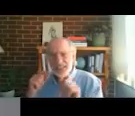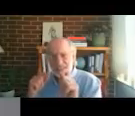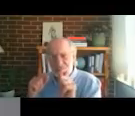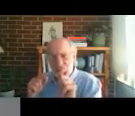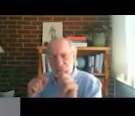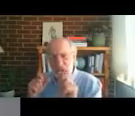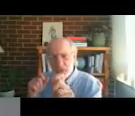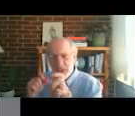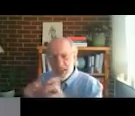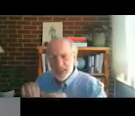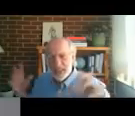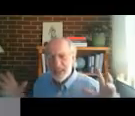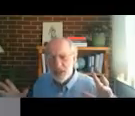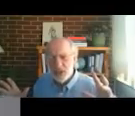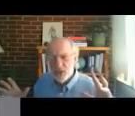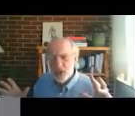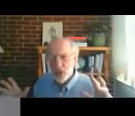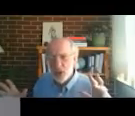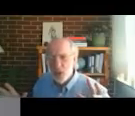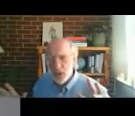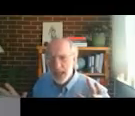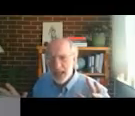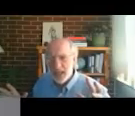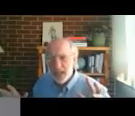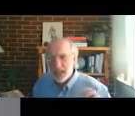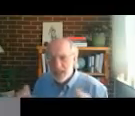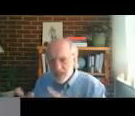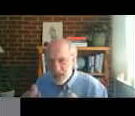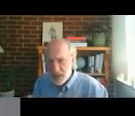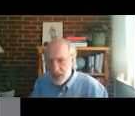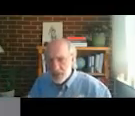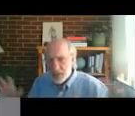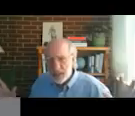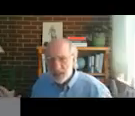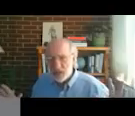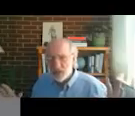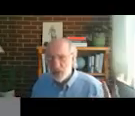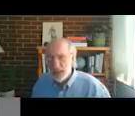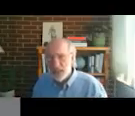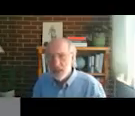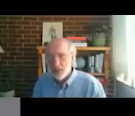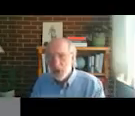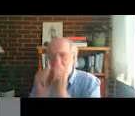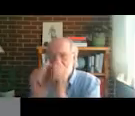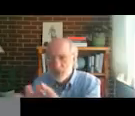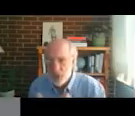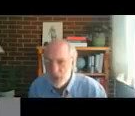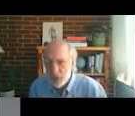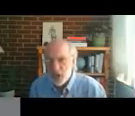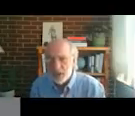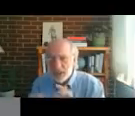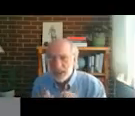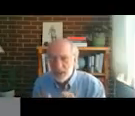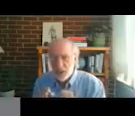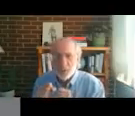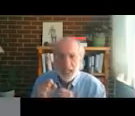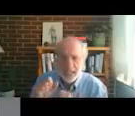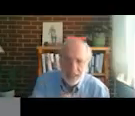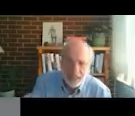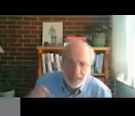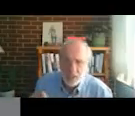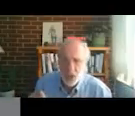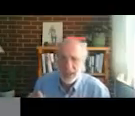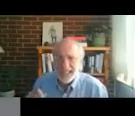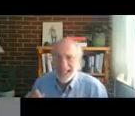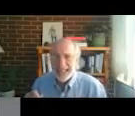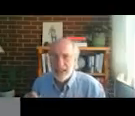candy, I could give a child a little piece of candy and then it goes away. I could tickle a little bit and then it goes away. The ball, I could throw the ball and then get the ball back and